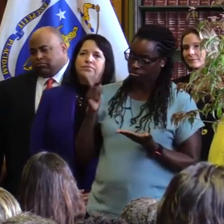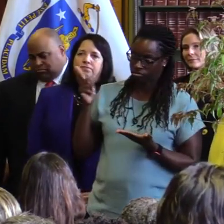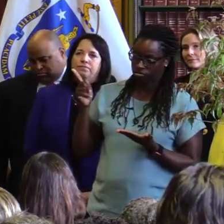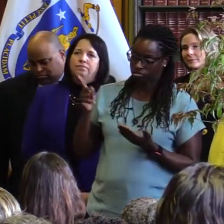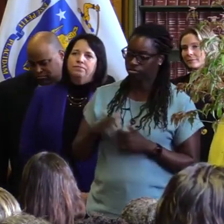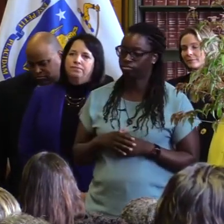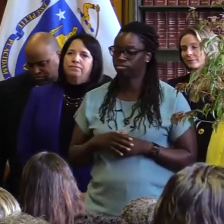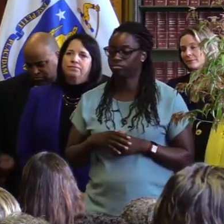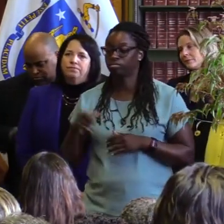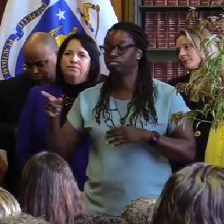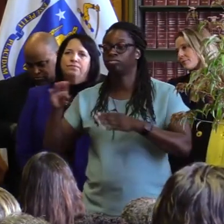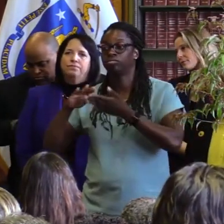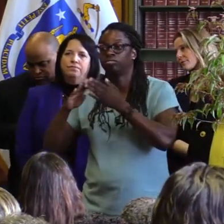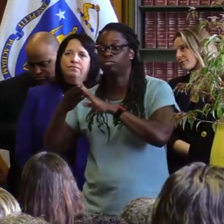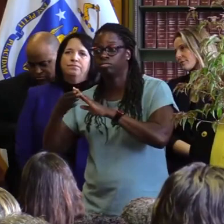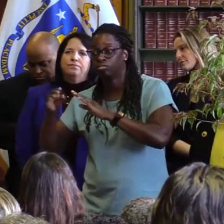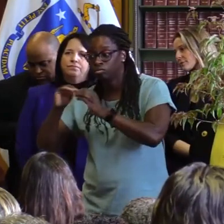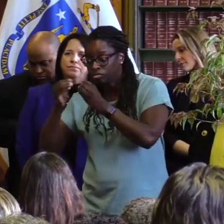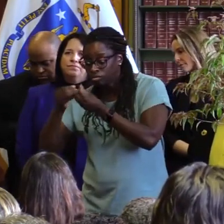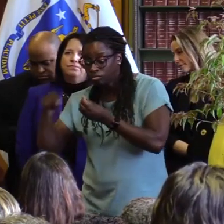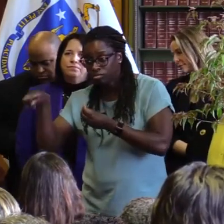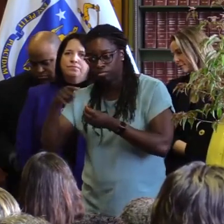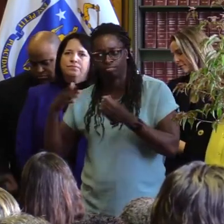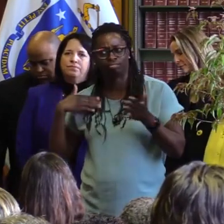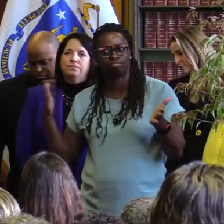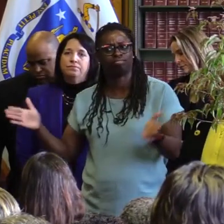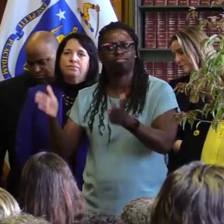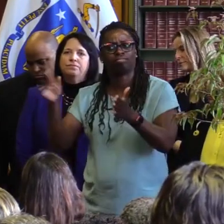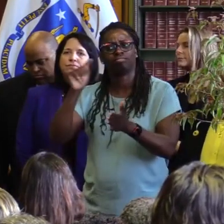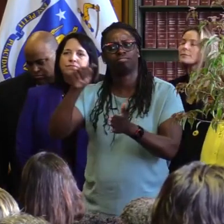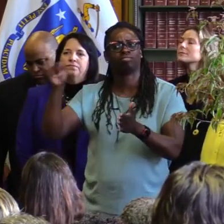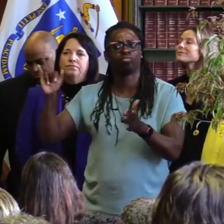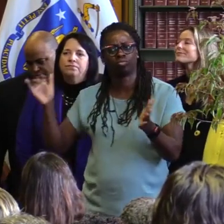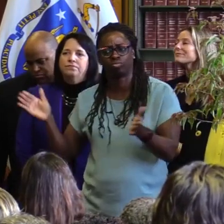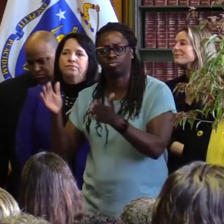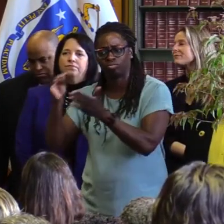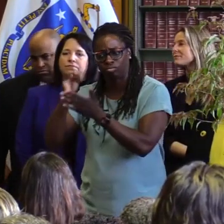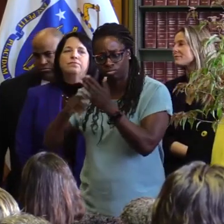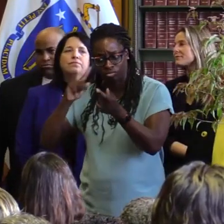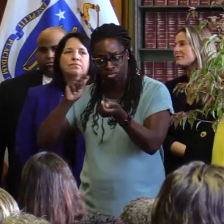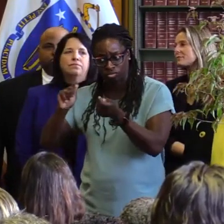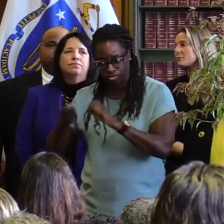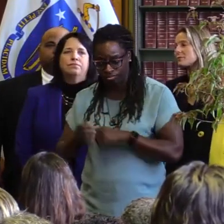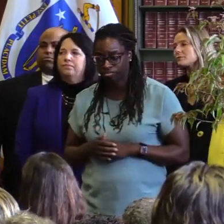who have been really driving change and leading on this. But the answer is very, very soon.